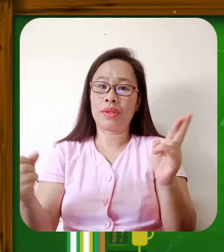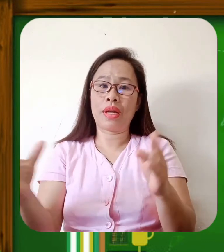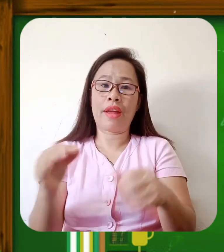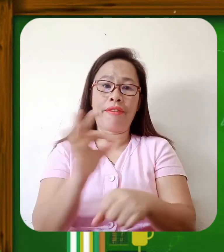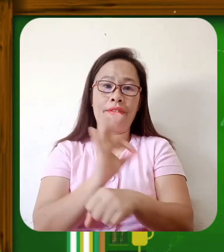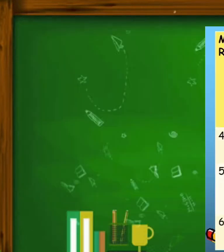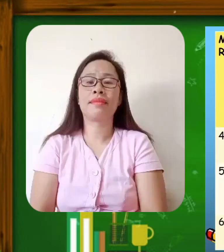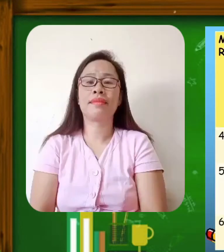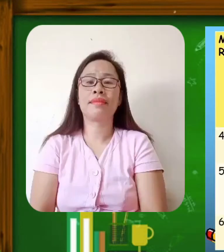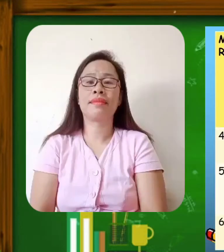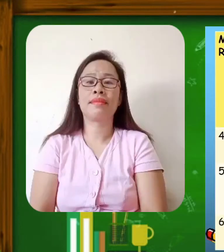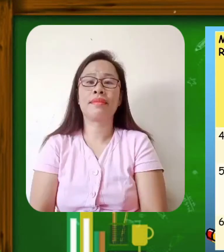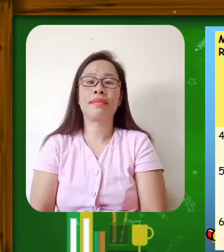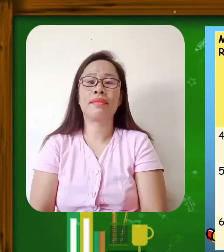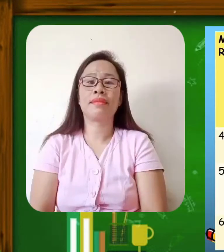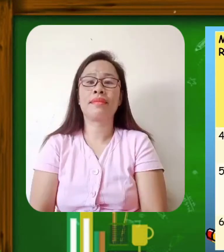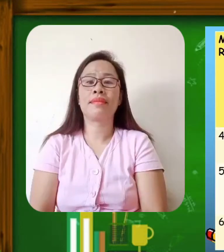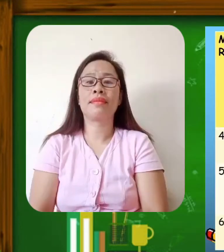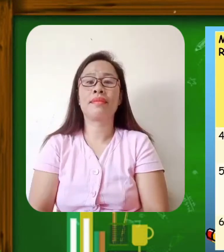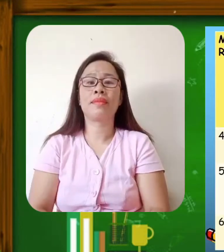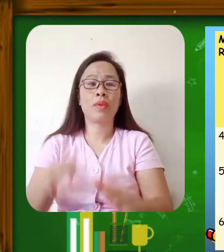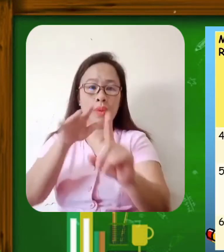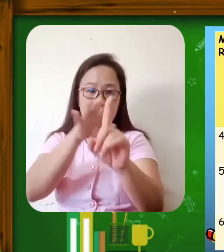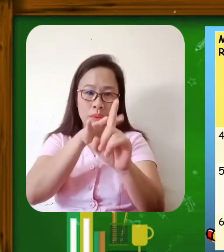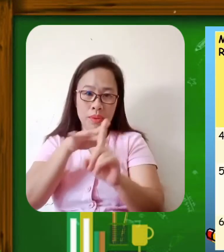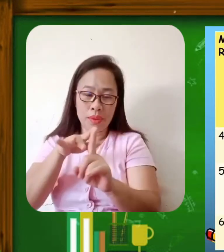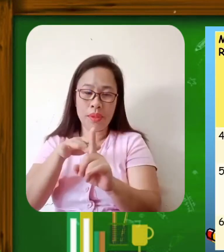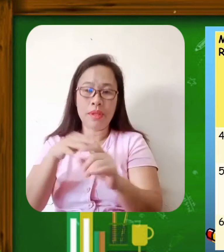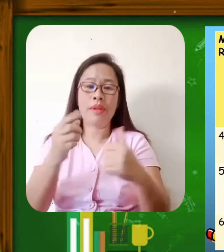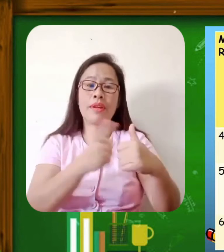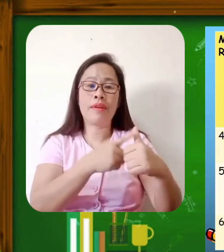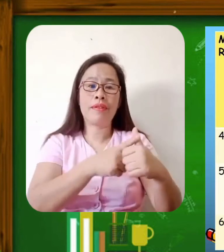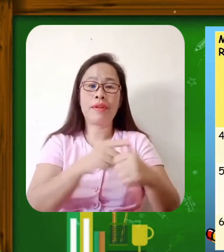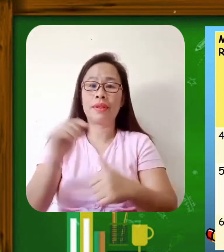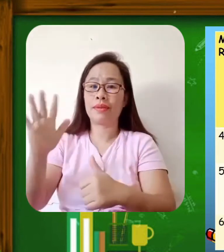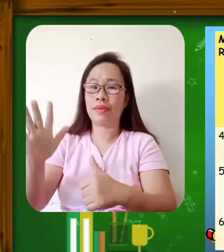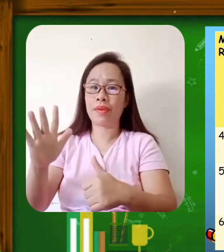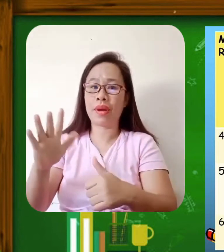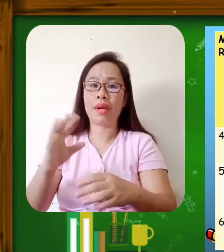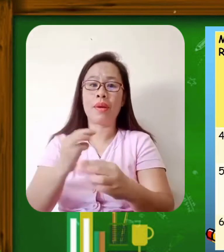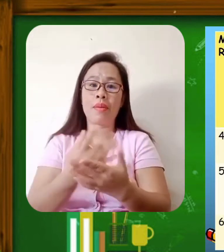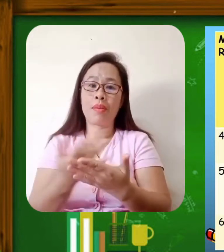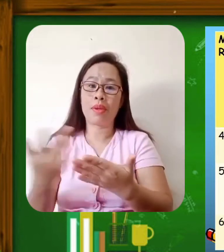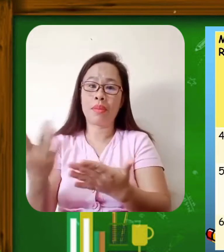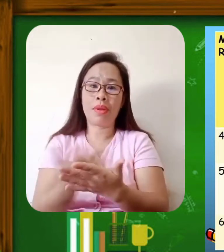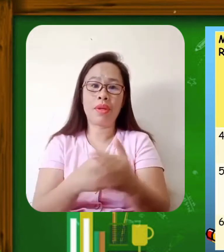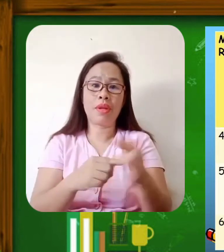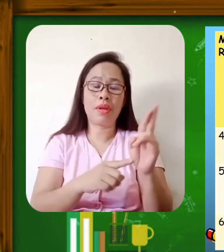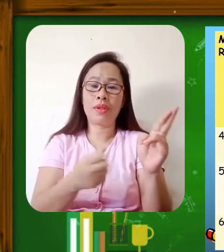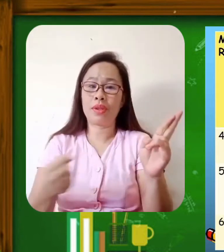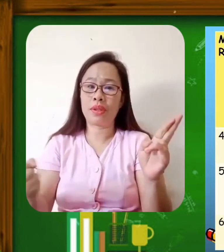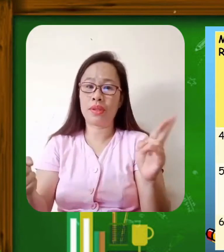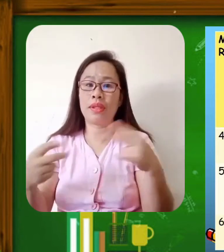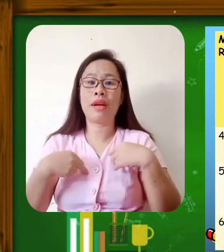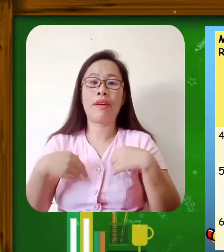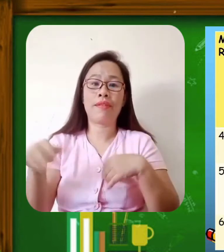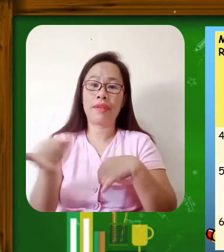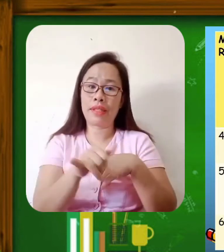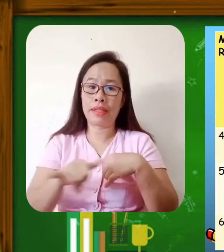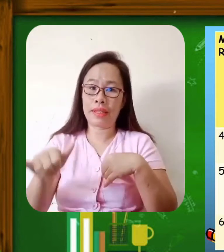function. As we can observe, the first 5 multimedia resources have the